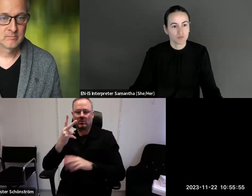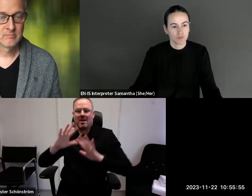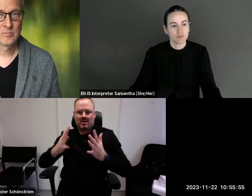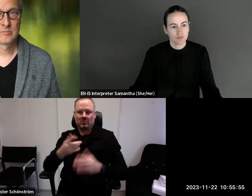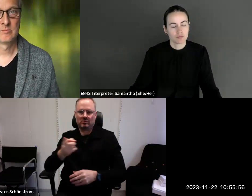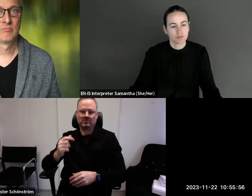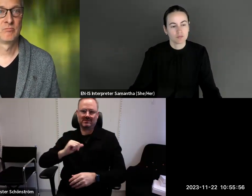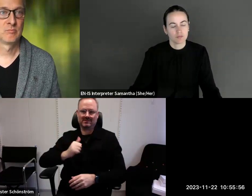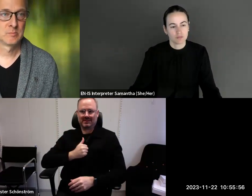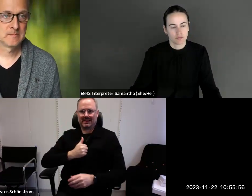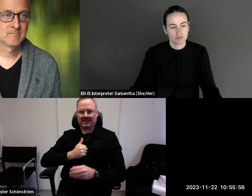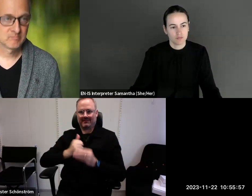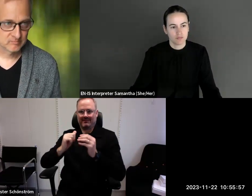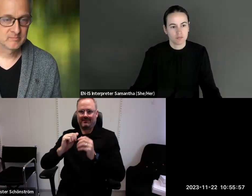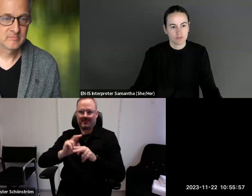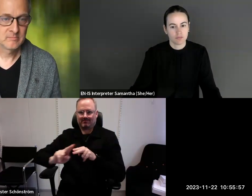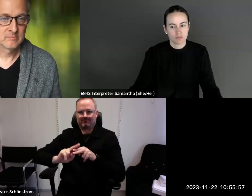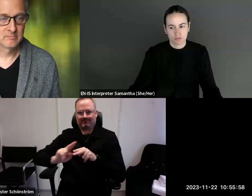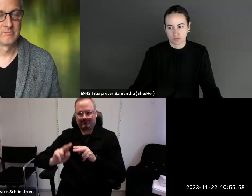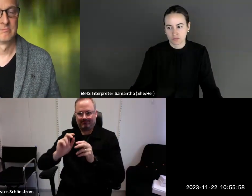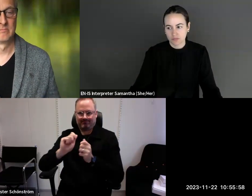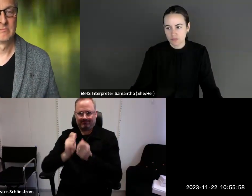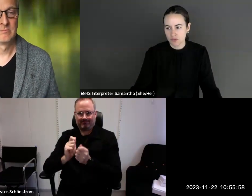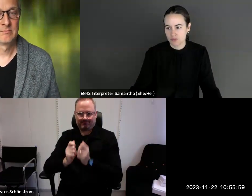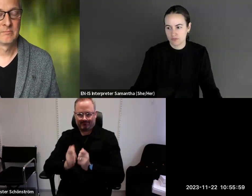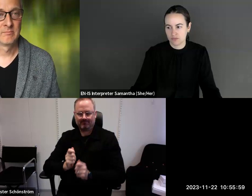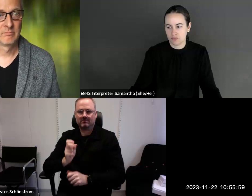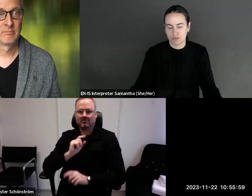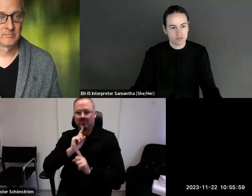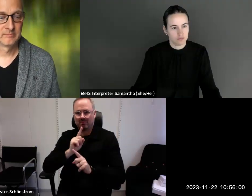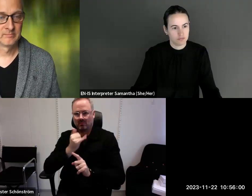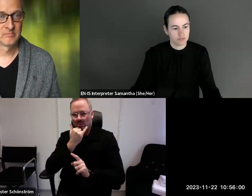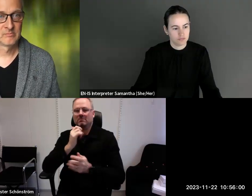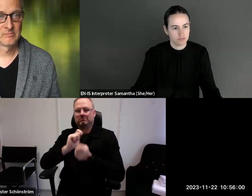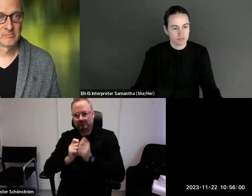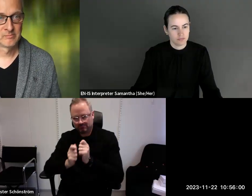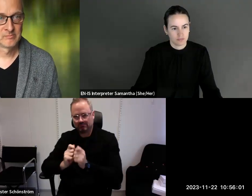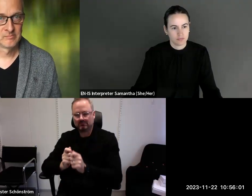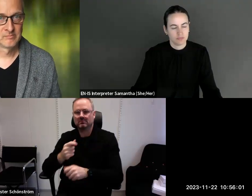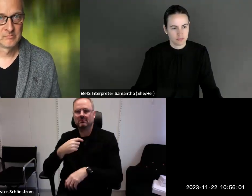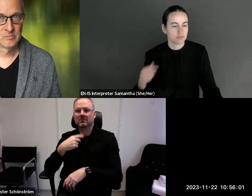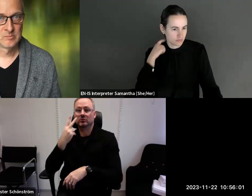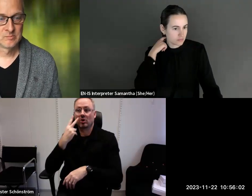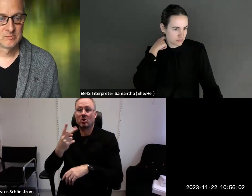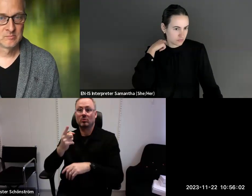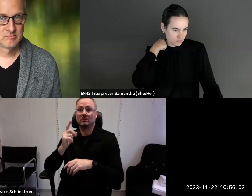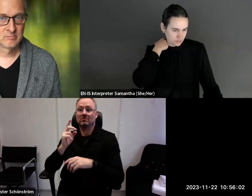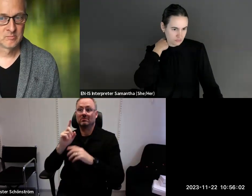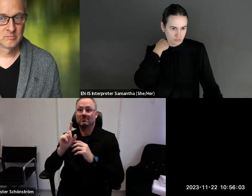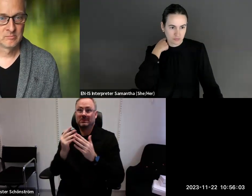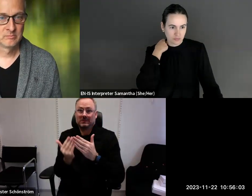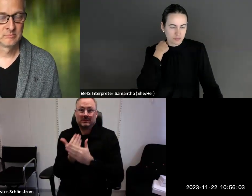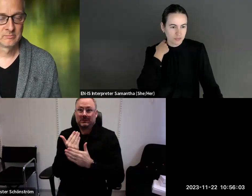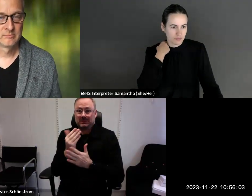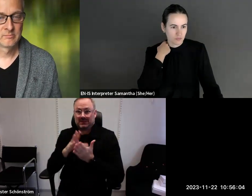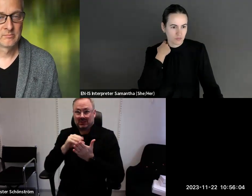we've done our own looking into research on L2 learners and their self-corrections that they've made, right? The errors that they're making and how they